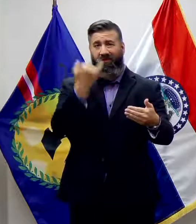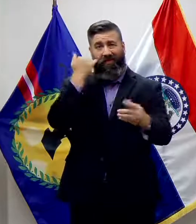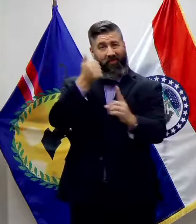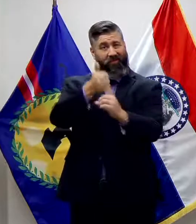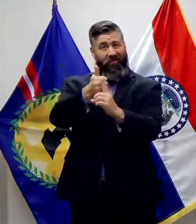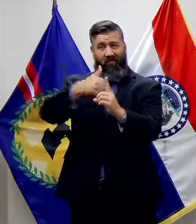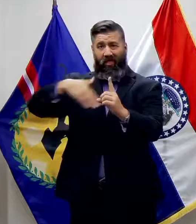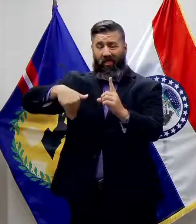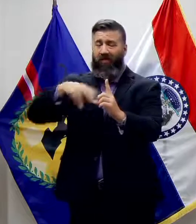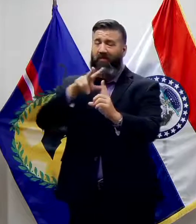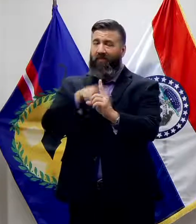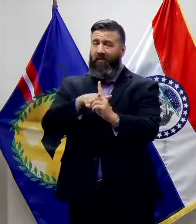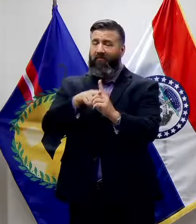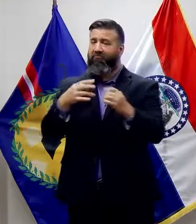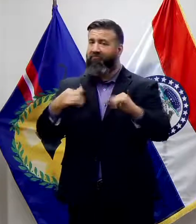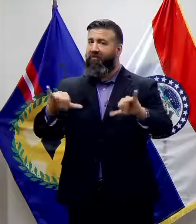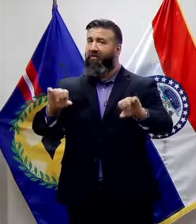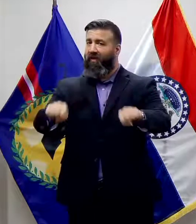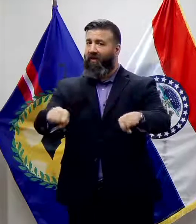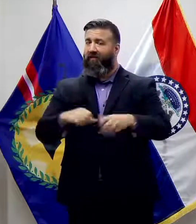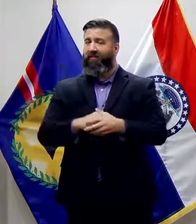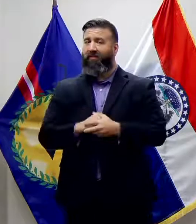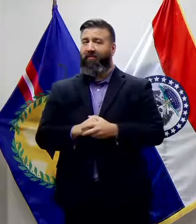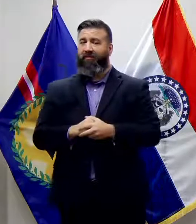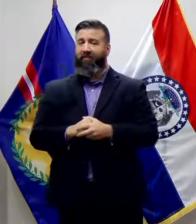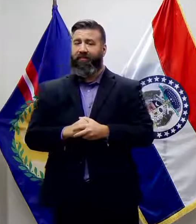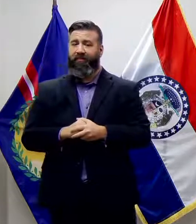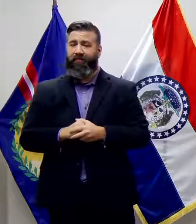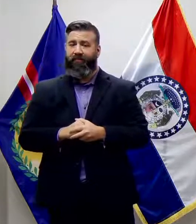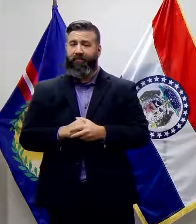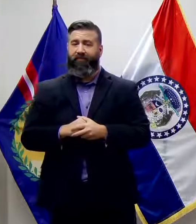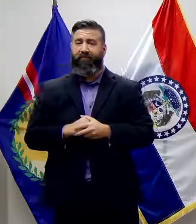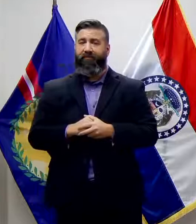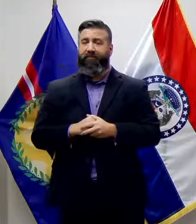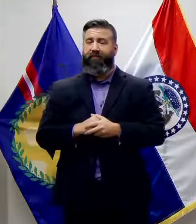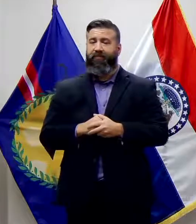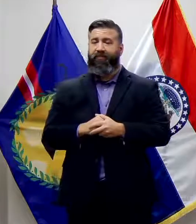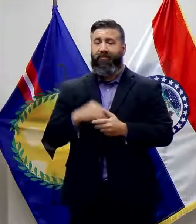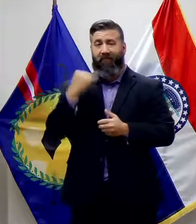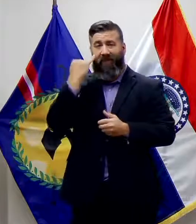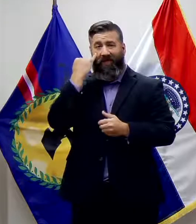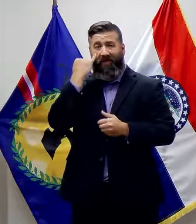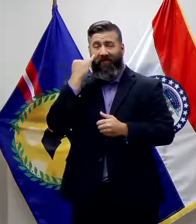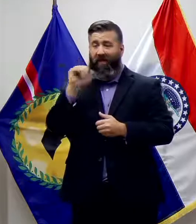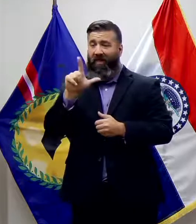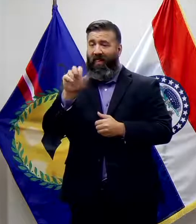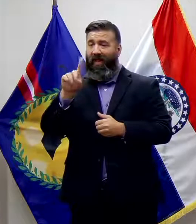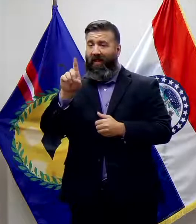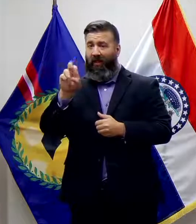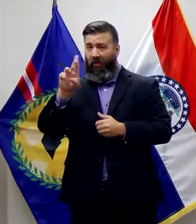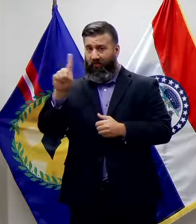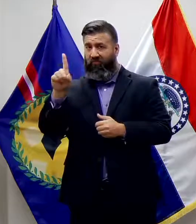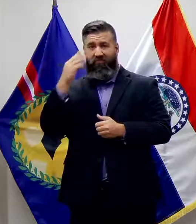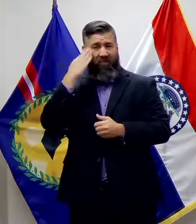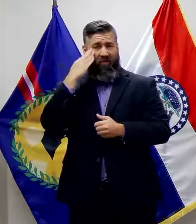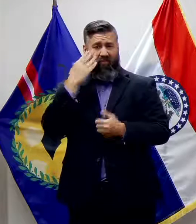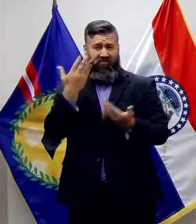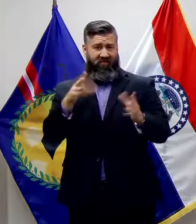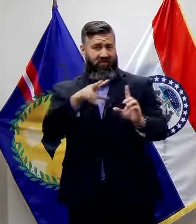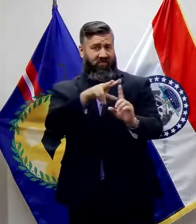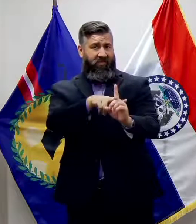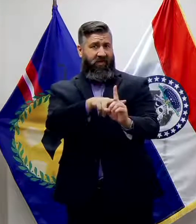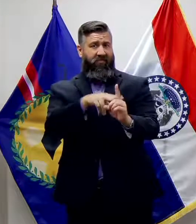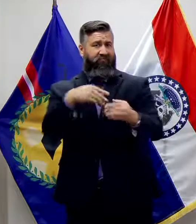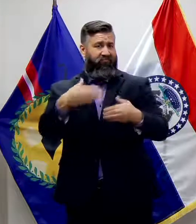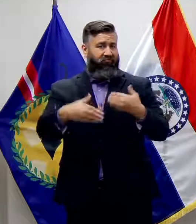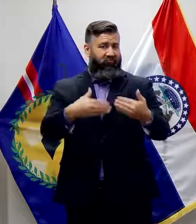yet, they can still apply. And if their landlord knows that their application is in process,